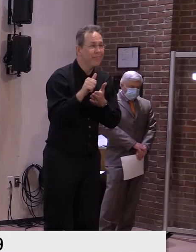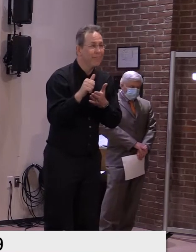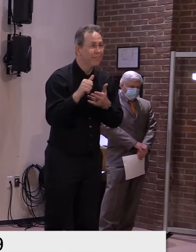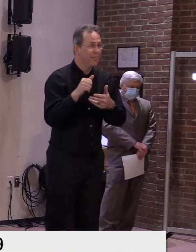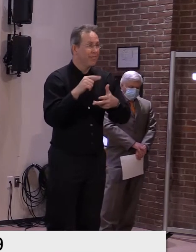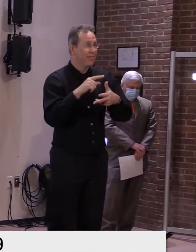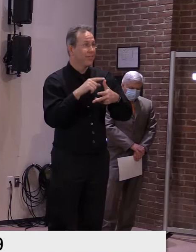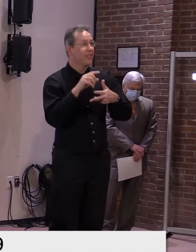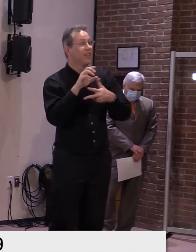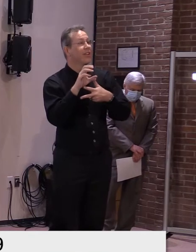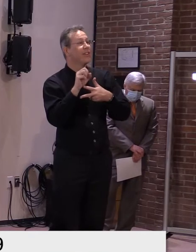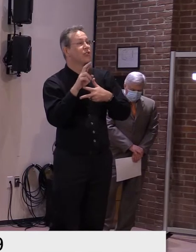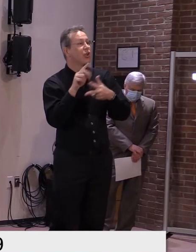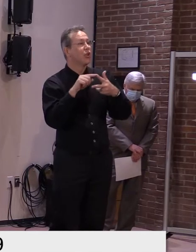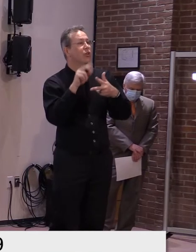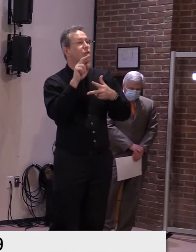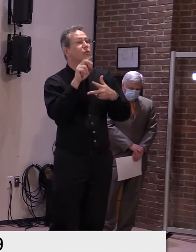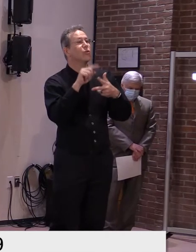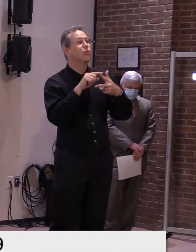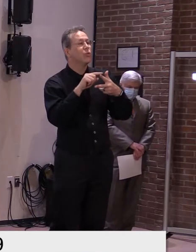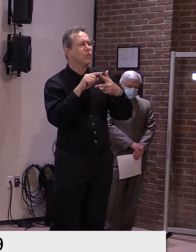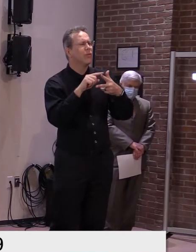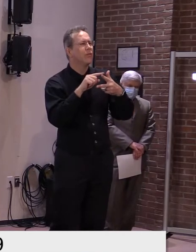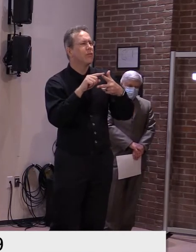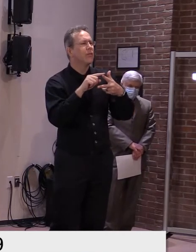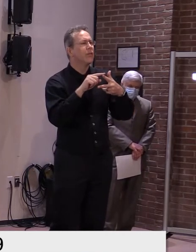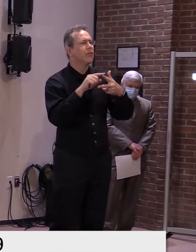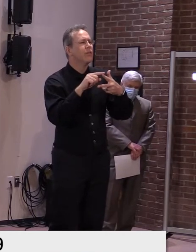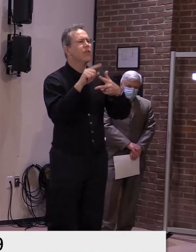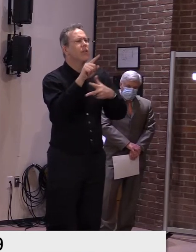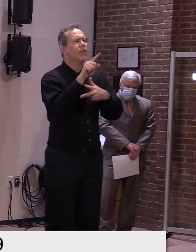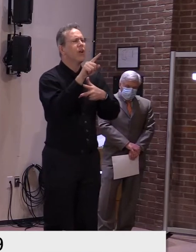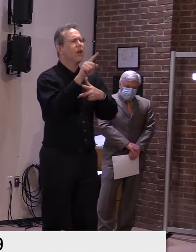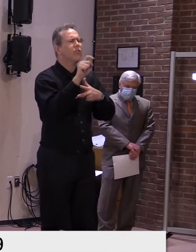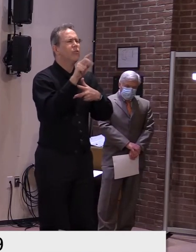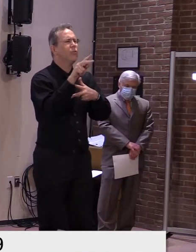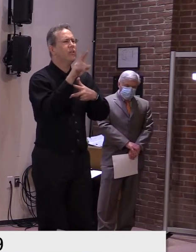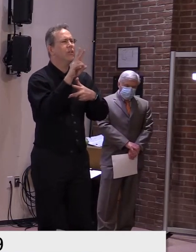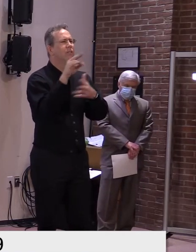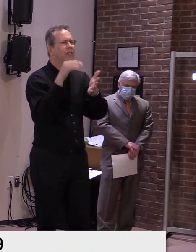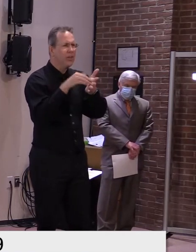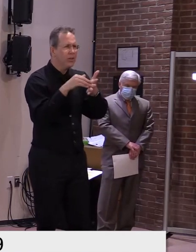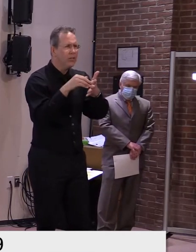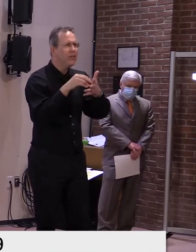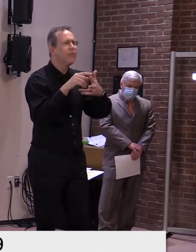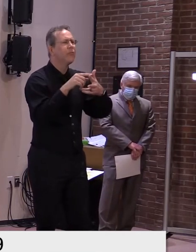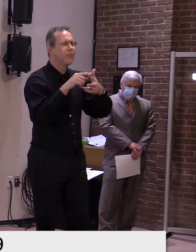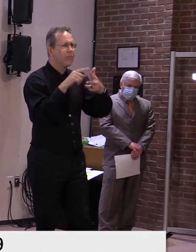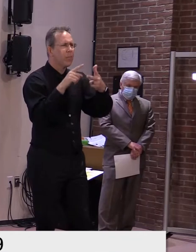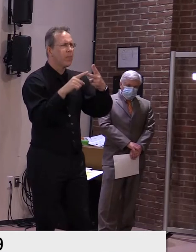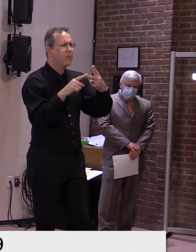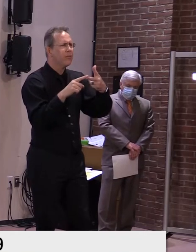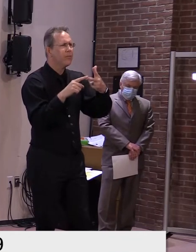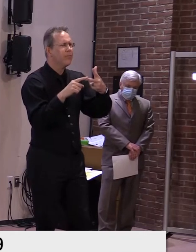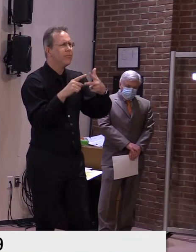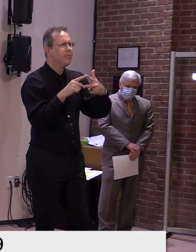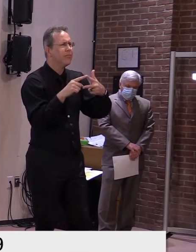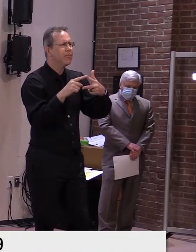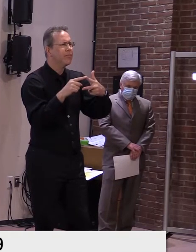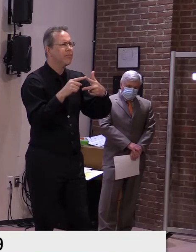out in December, was for $127 million, or about four times as much as ESSER-1. And now with